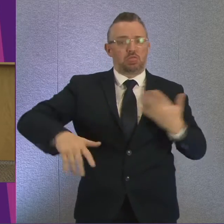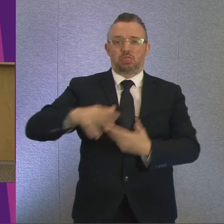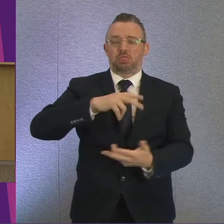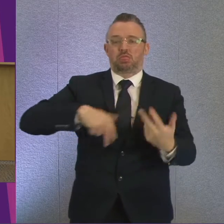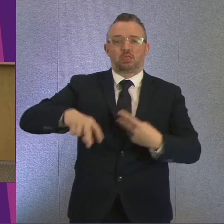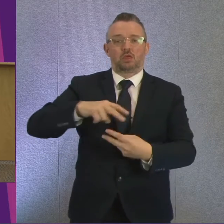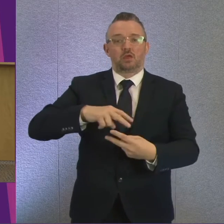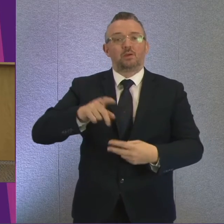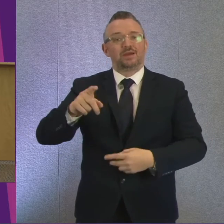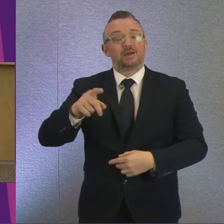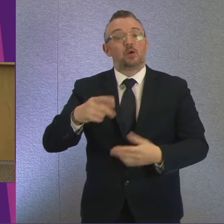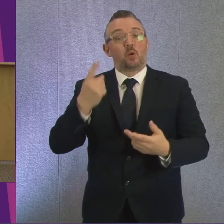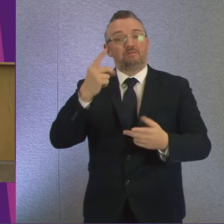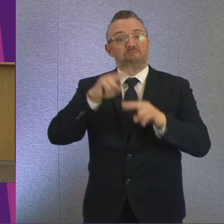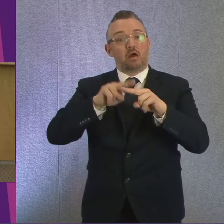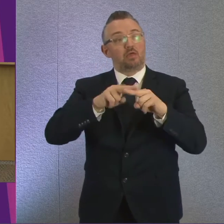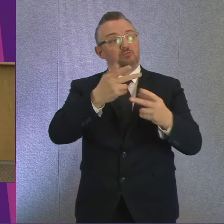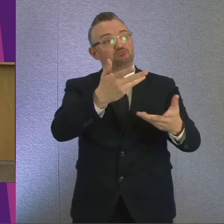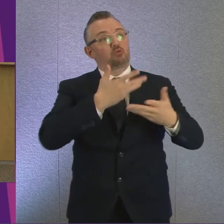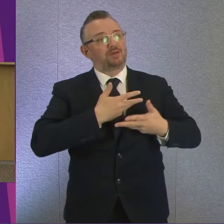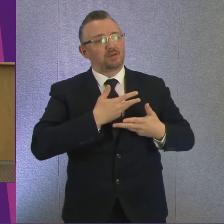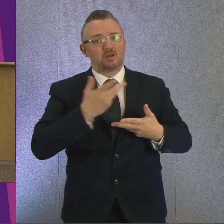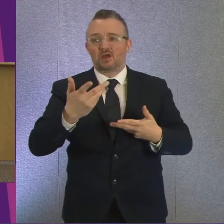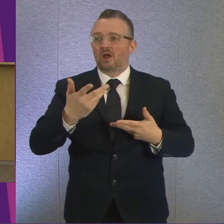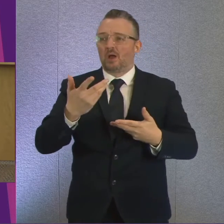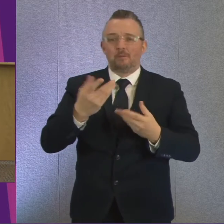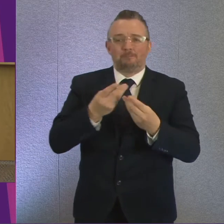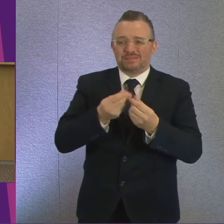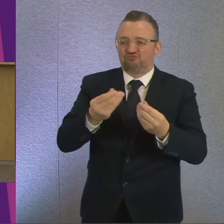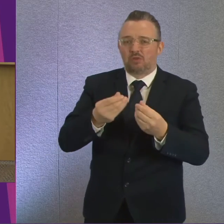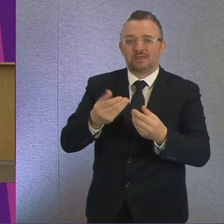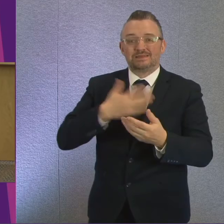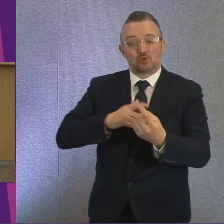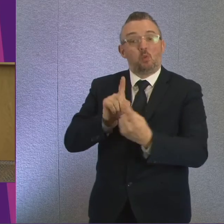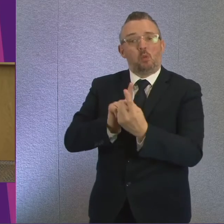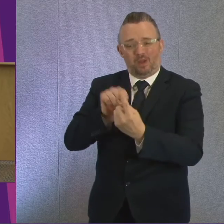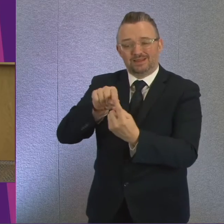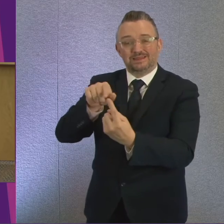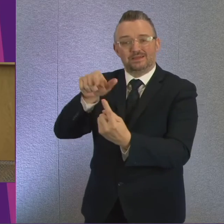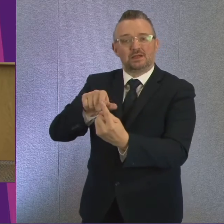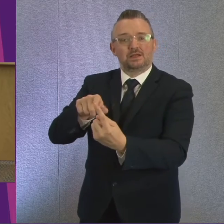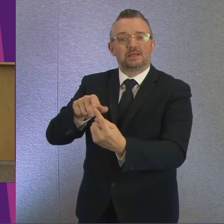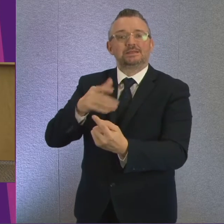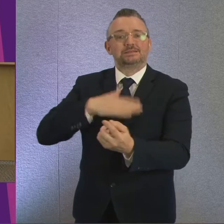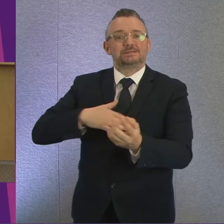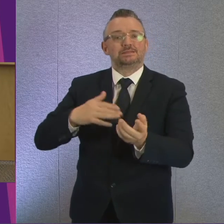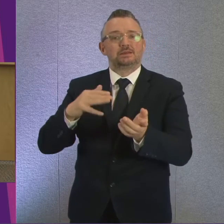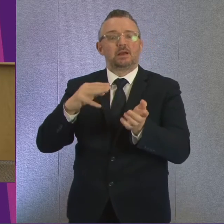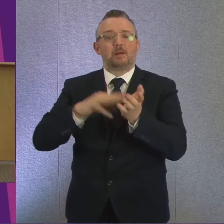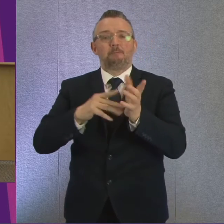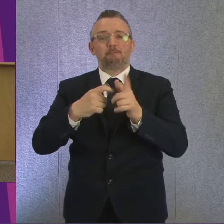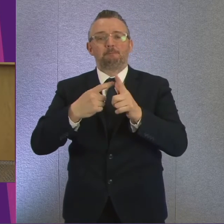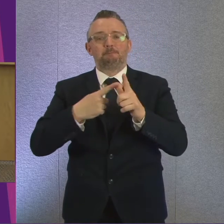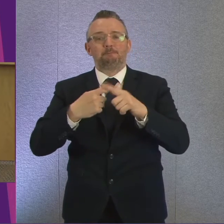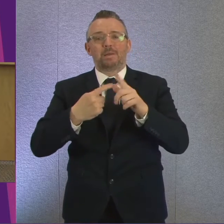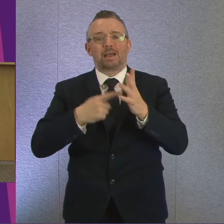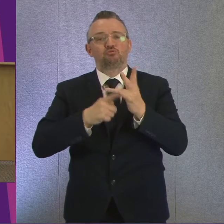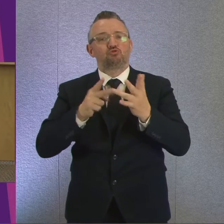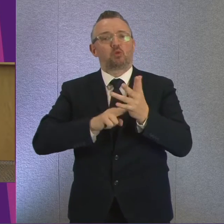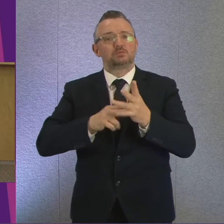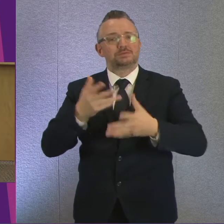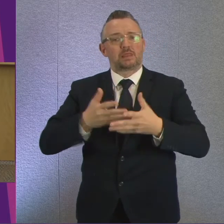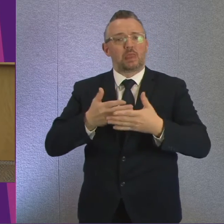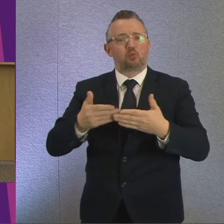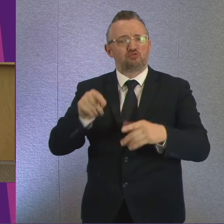material available online suitable for his daughter who needs one-to-one support, Macedon Sign Language and other provision. He